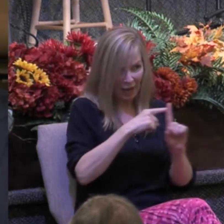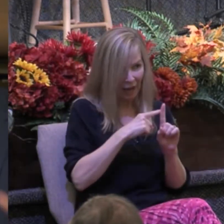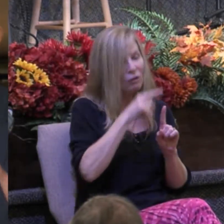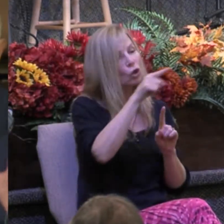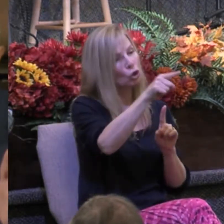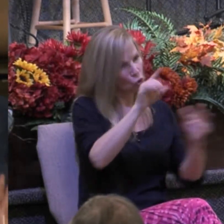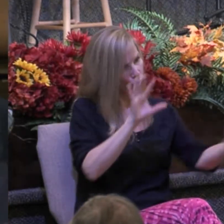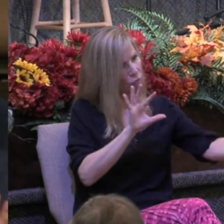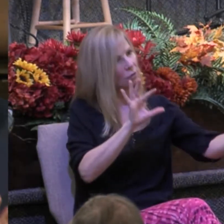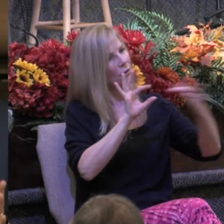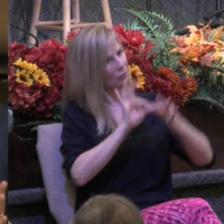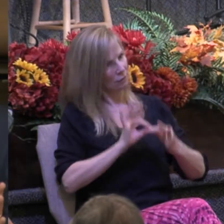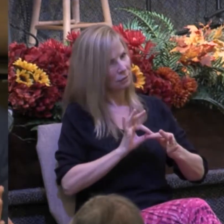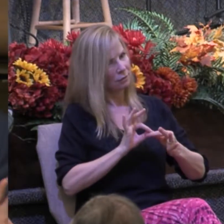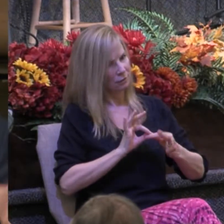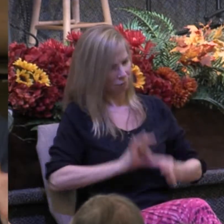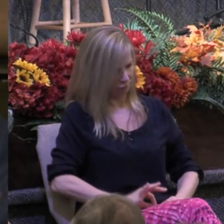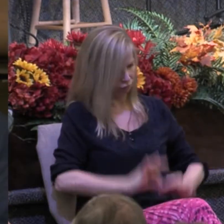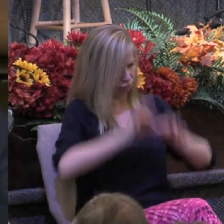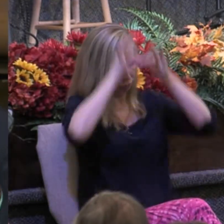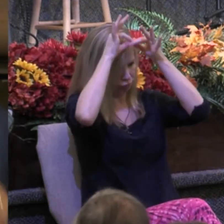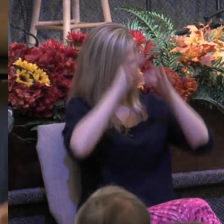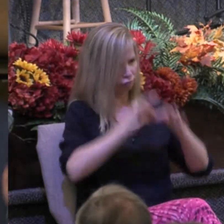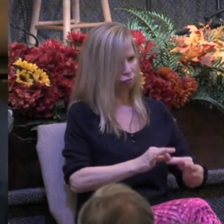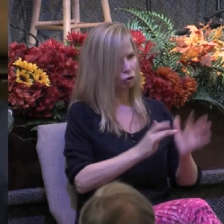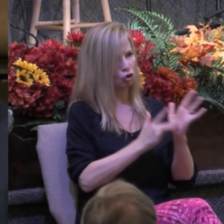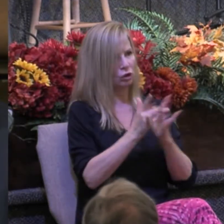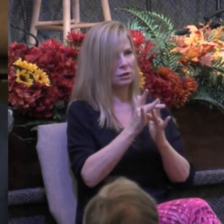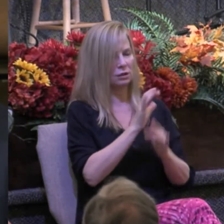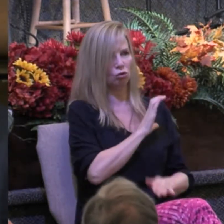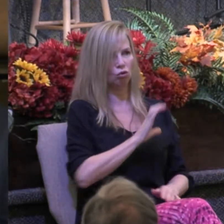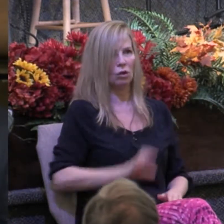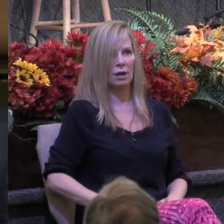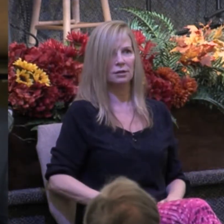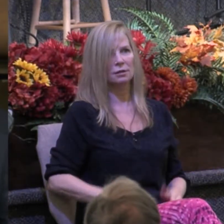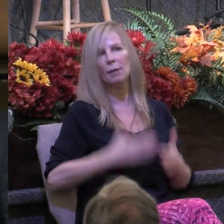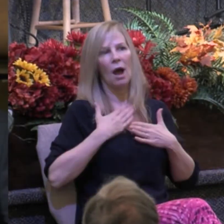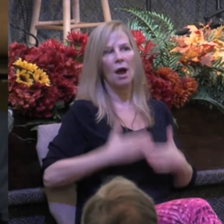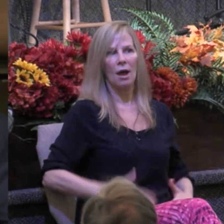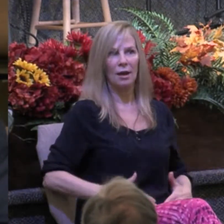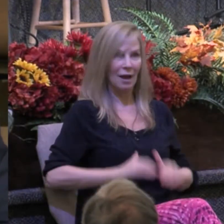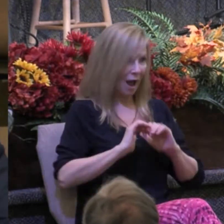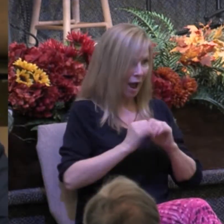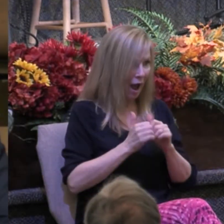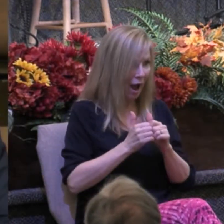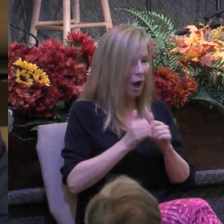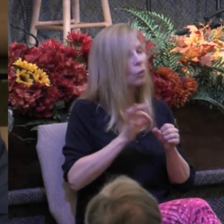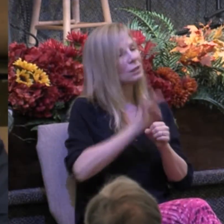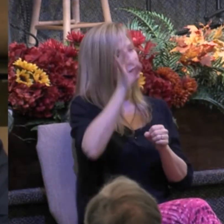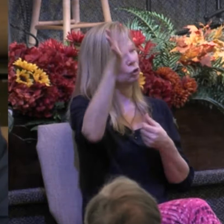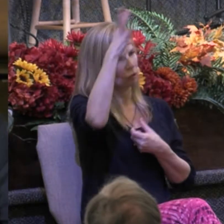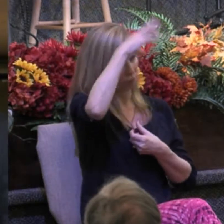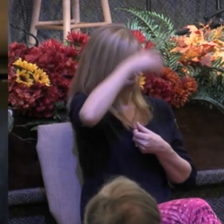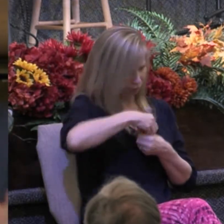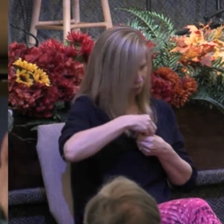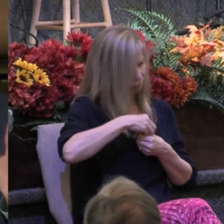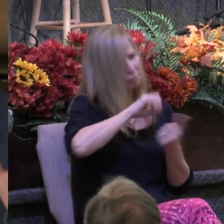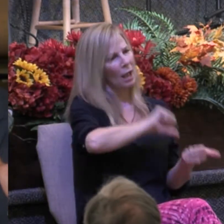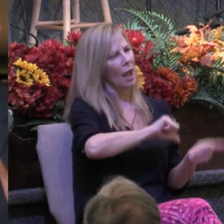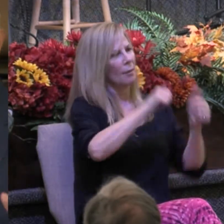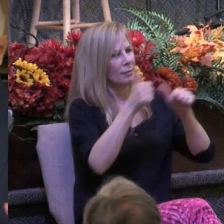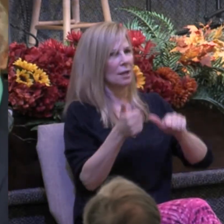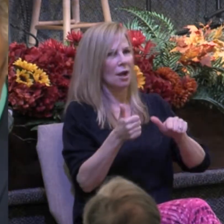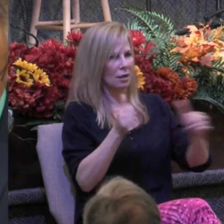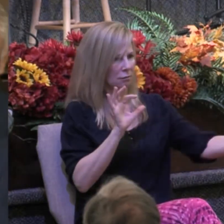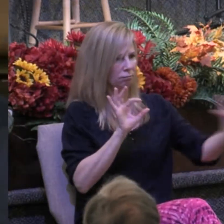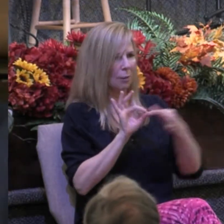became united with Jesus Christ by the baptism with the Holy Spirit, so that along with every other